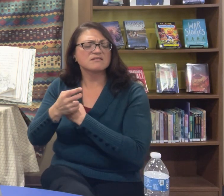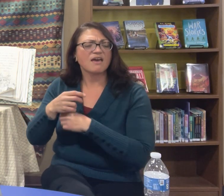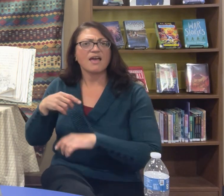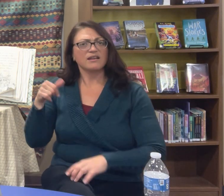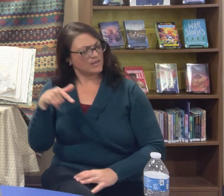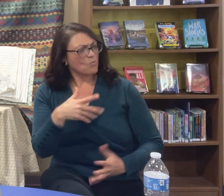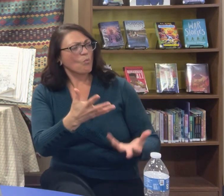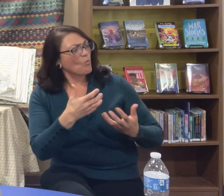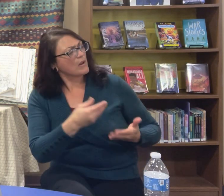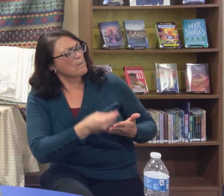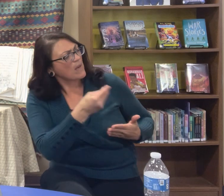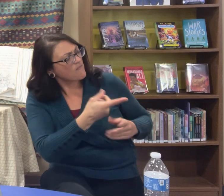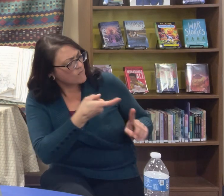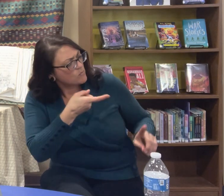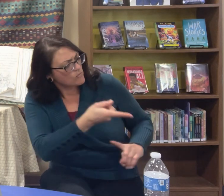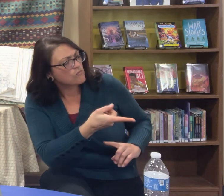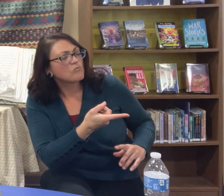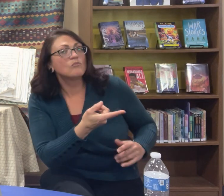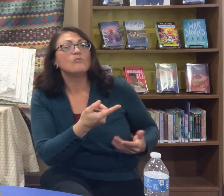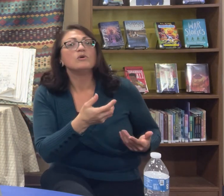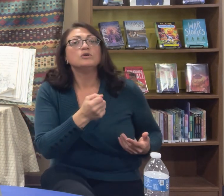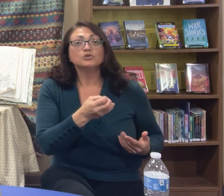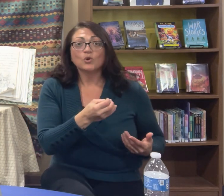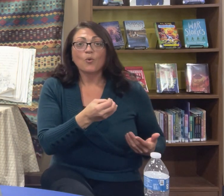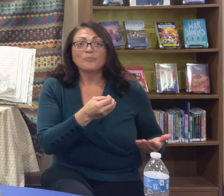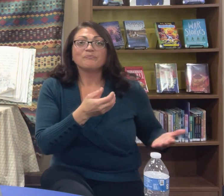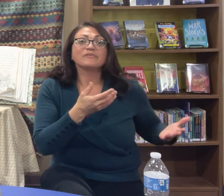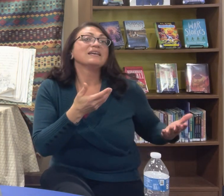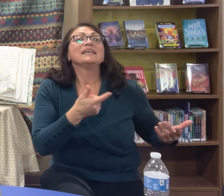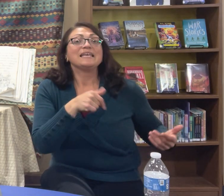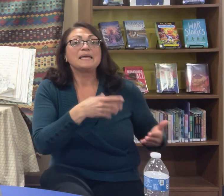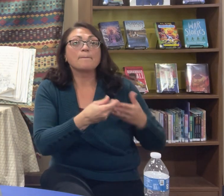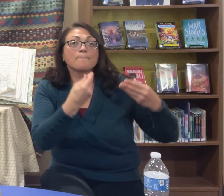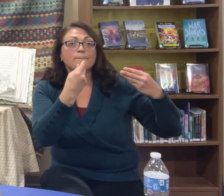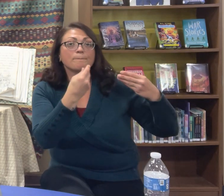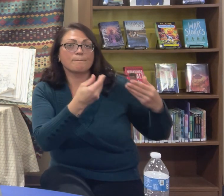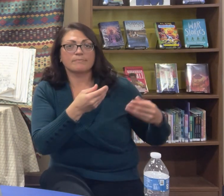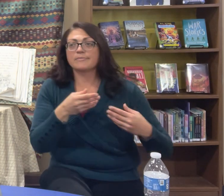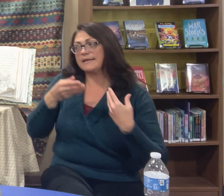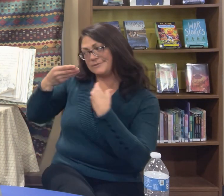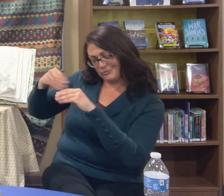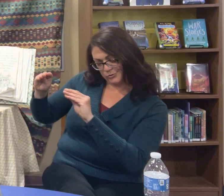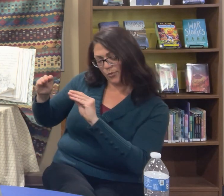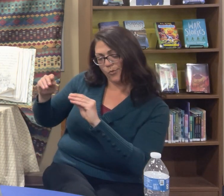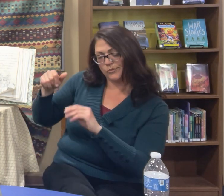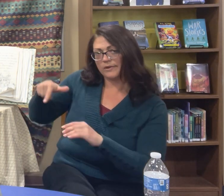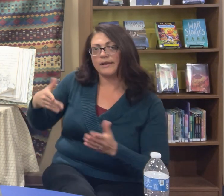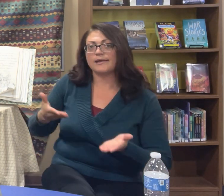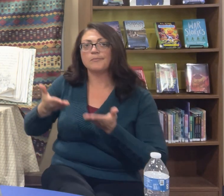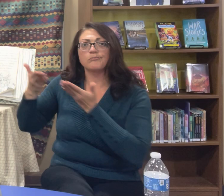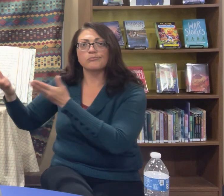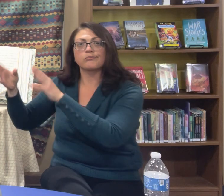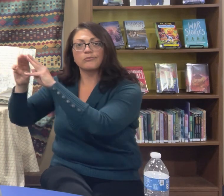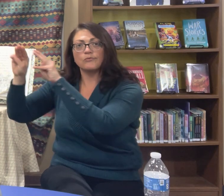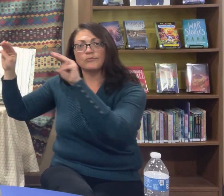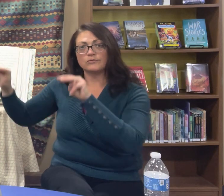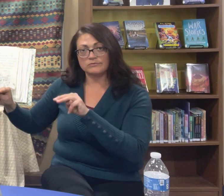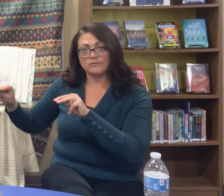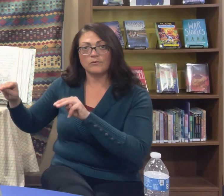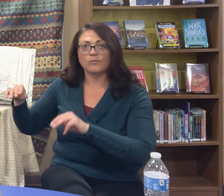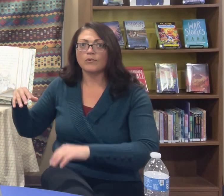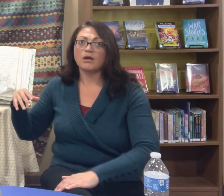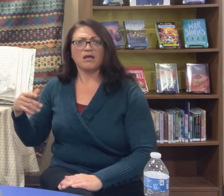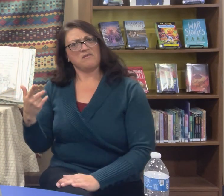for months. The collector donated it to a London museum, and scientists and geologists flocked to the